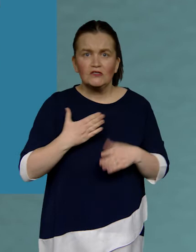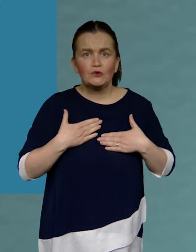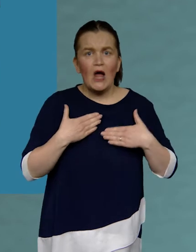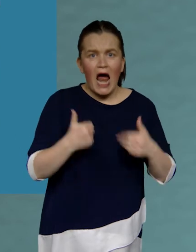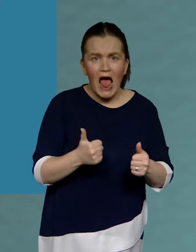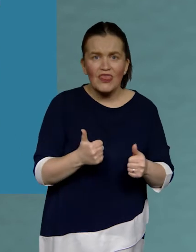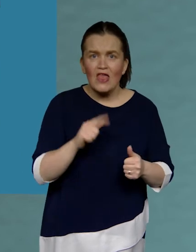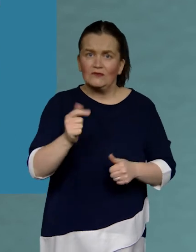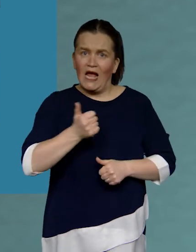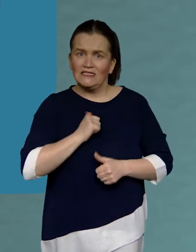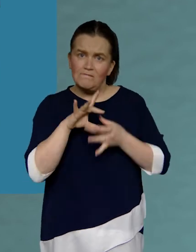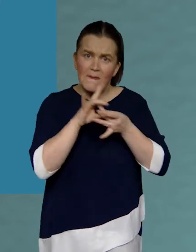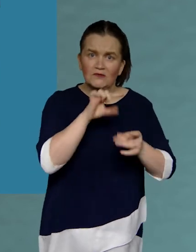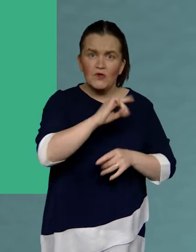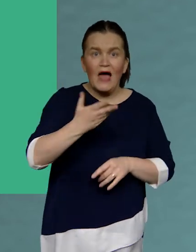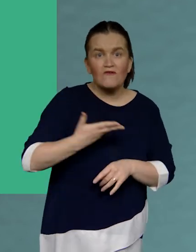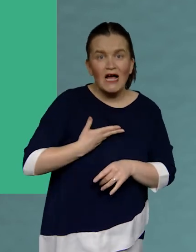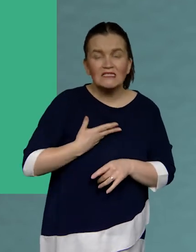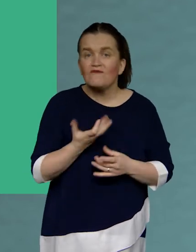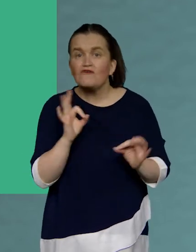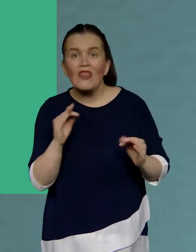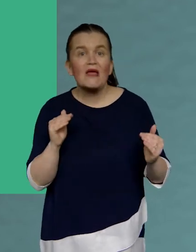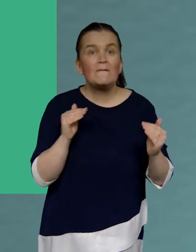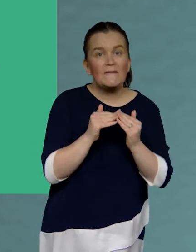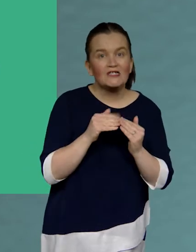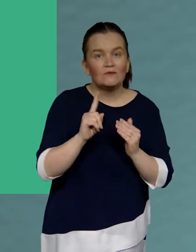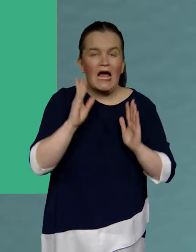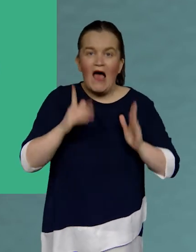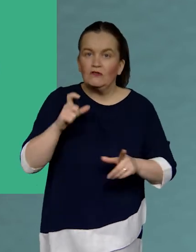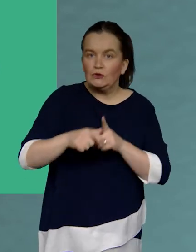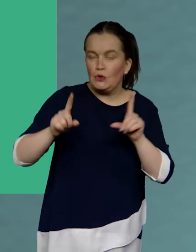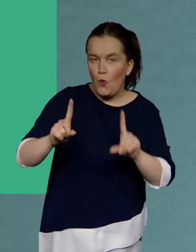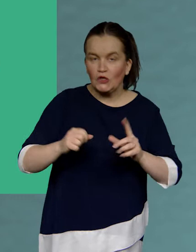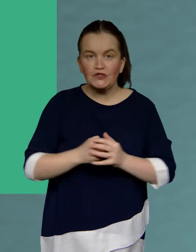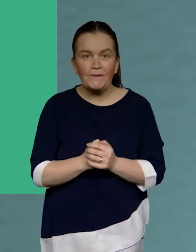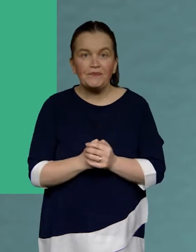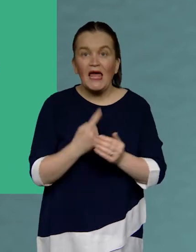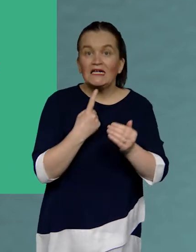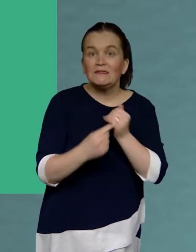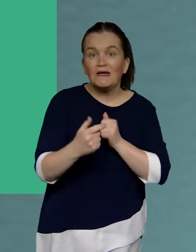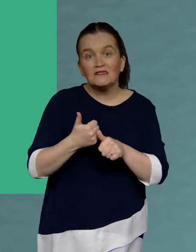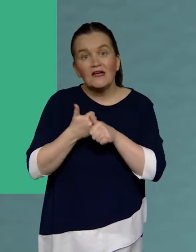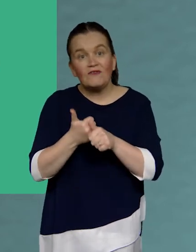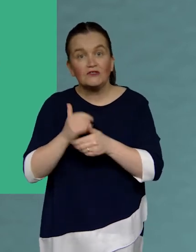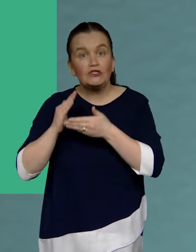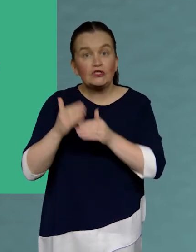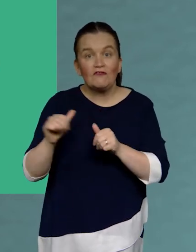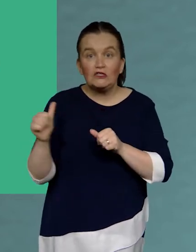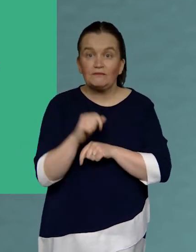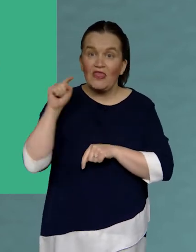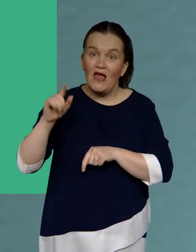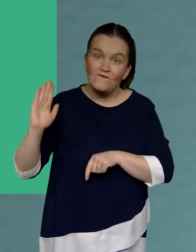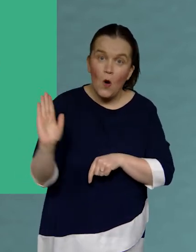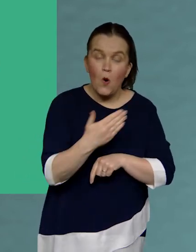can do if that right's not realised.'" Number 5. Independent advocacy services should be available to all. Number